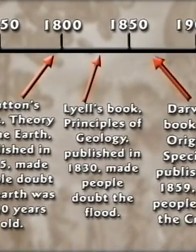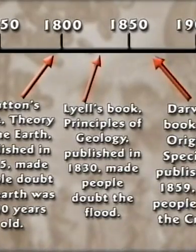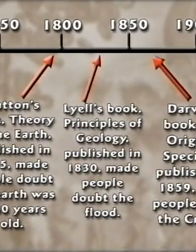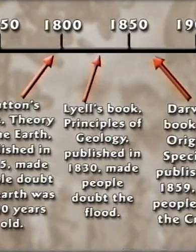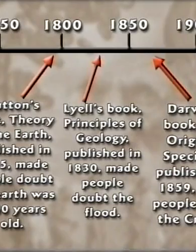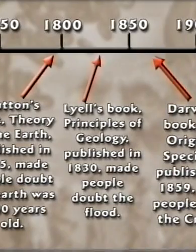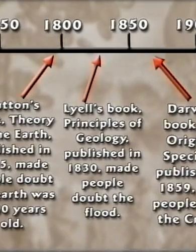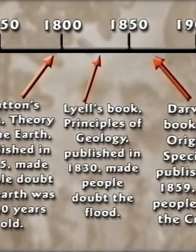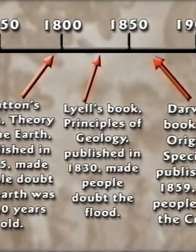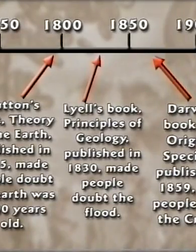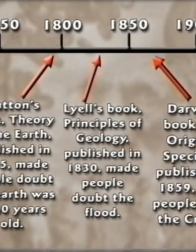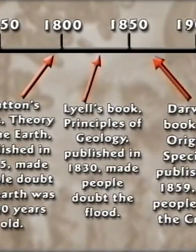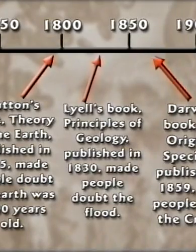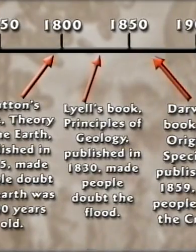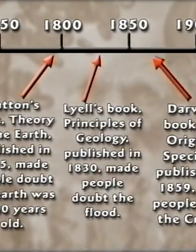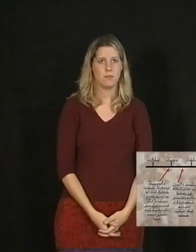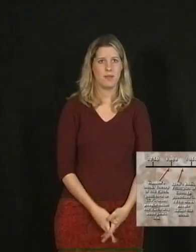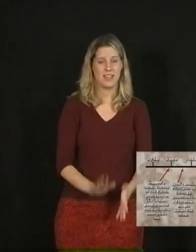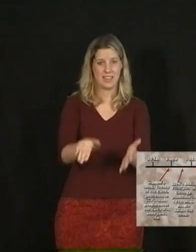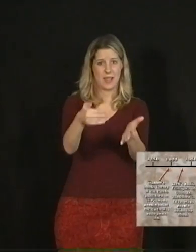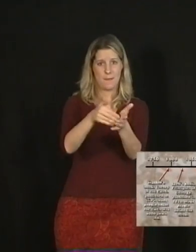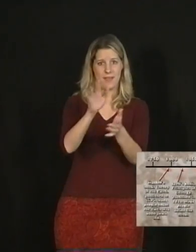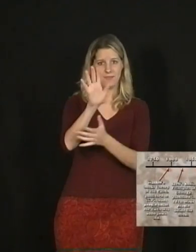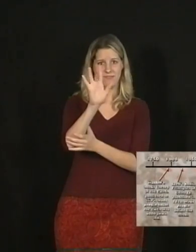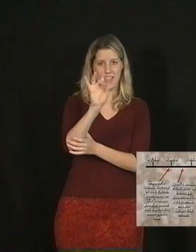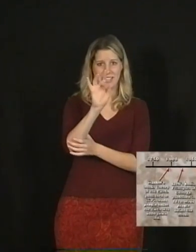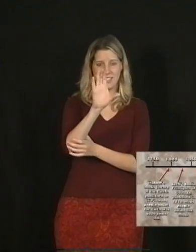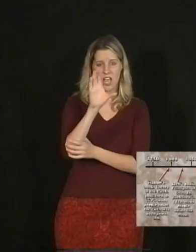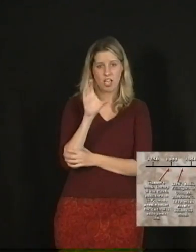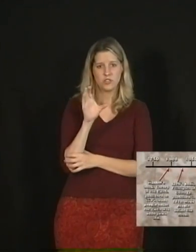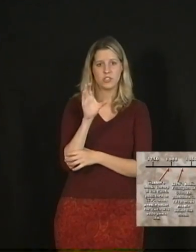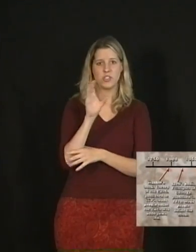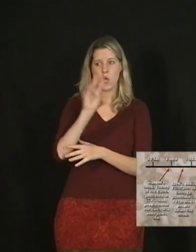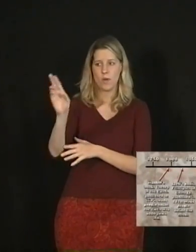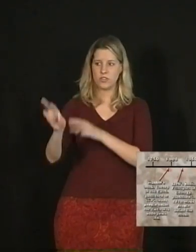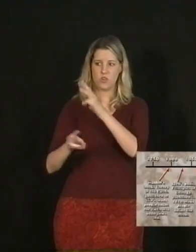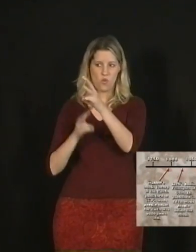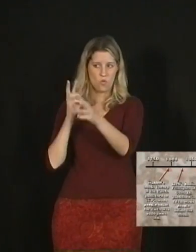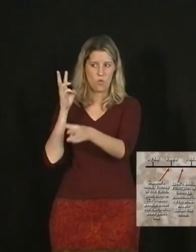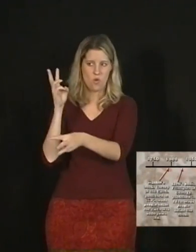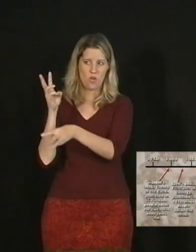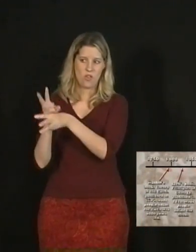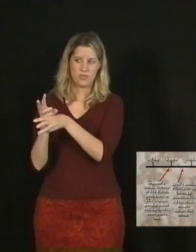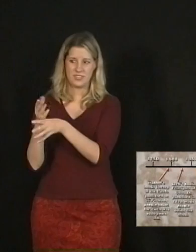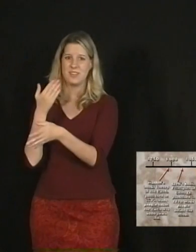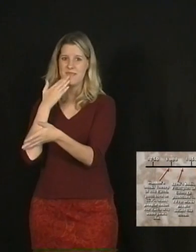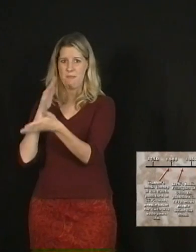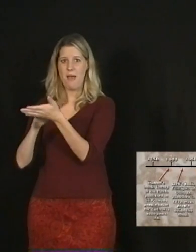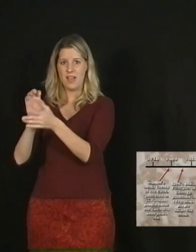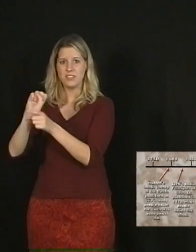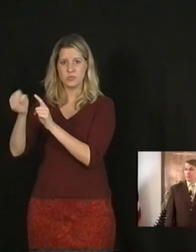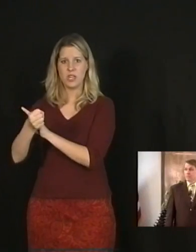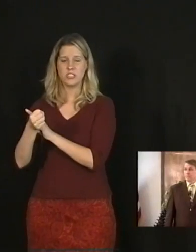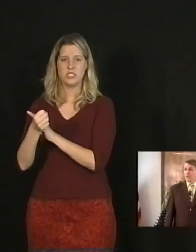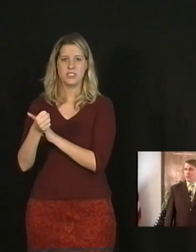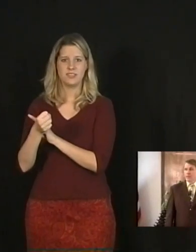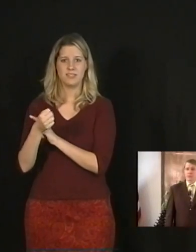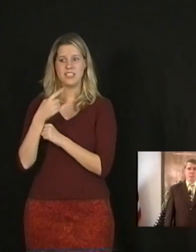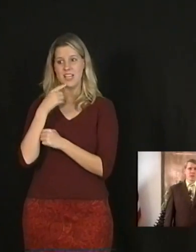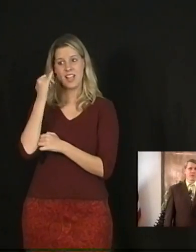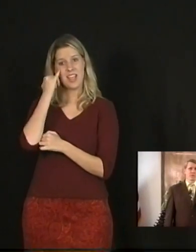the Creator. And so by the mid-1800s, the Western world, at least, was left in a bad situation.